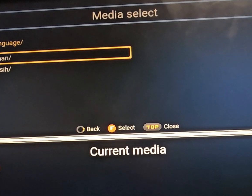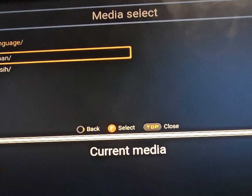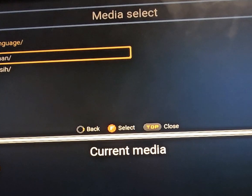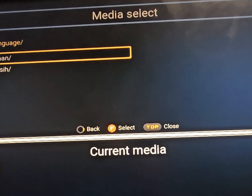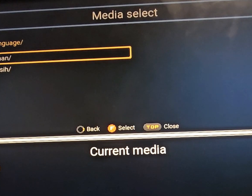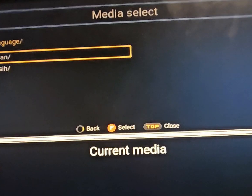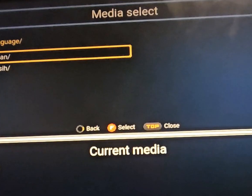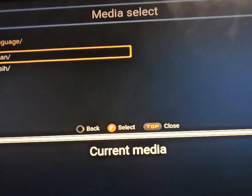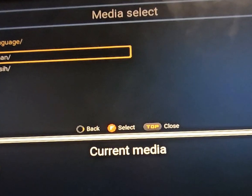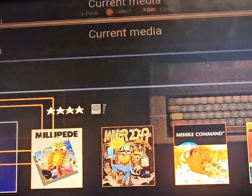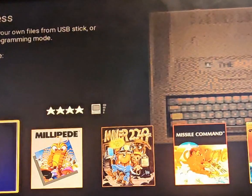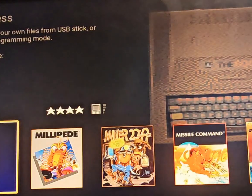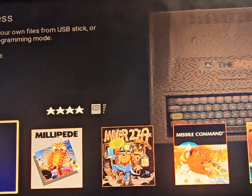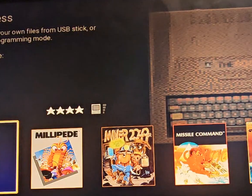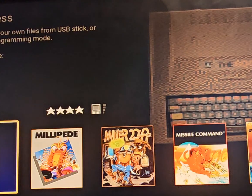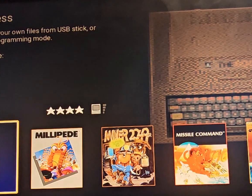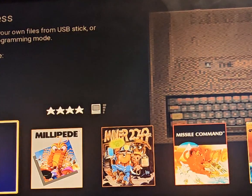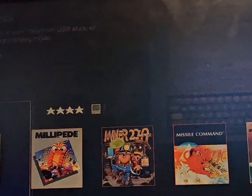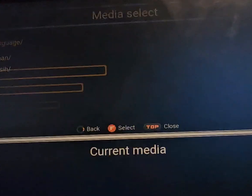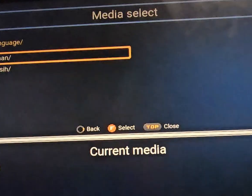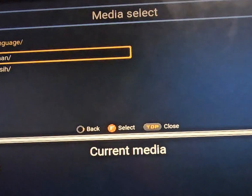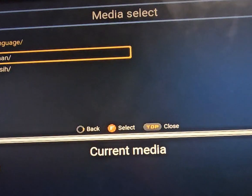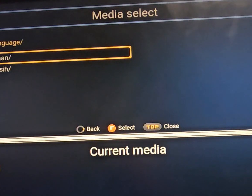we're going to do that later.